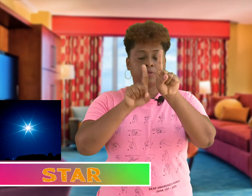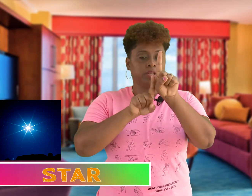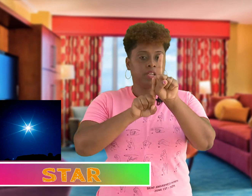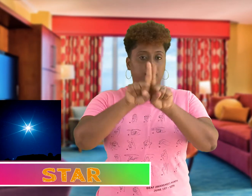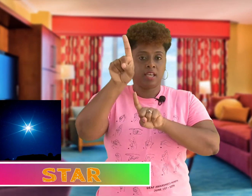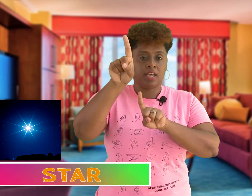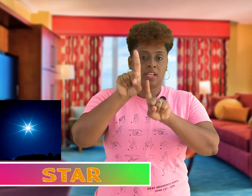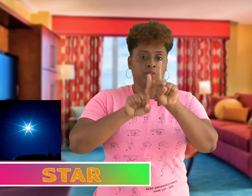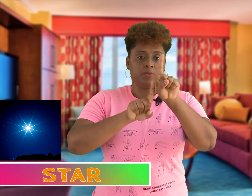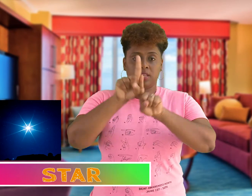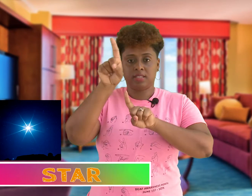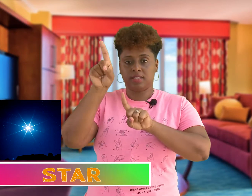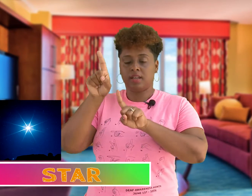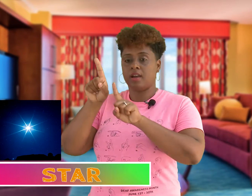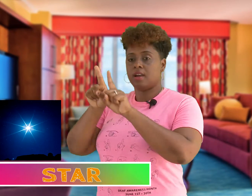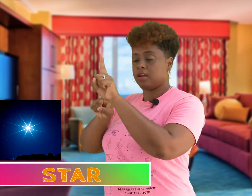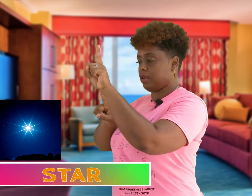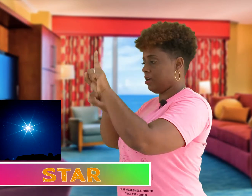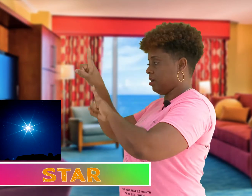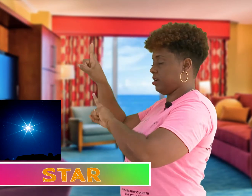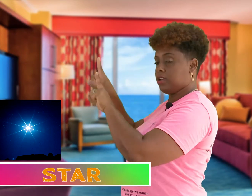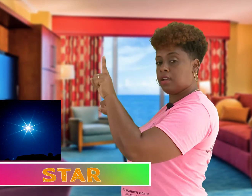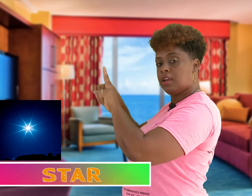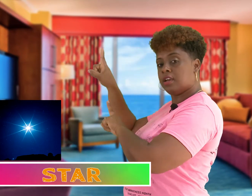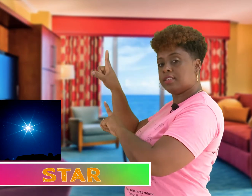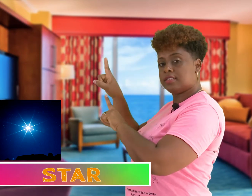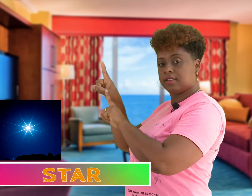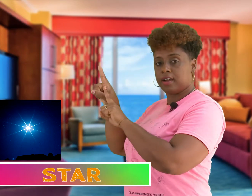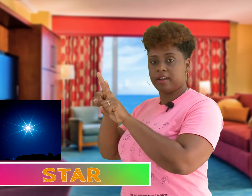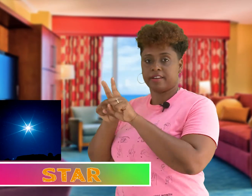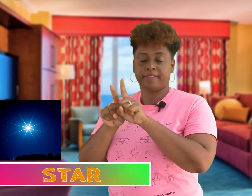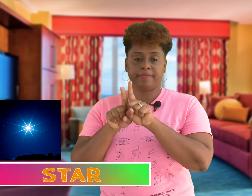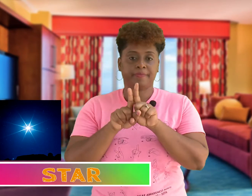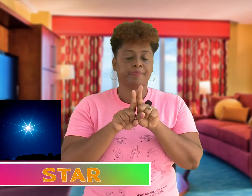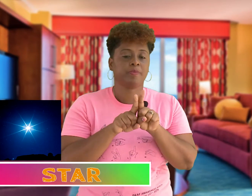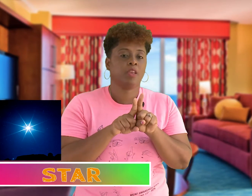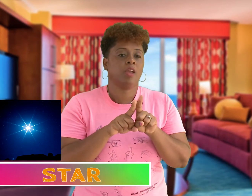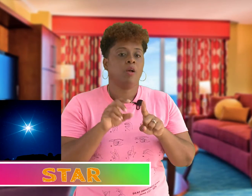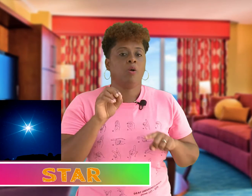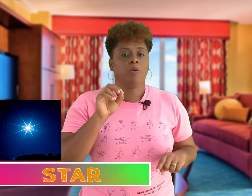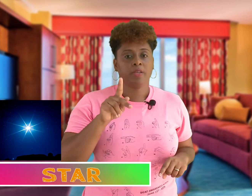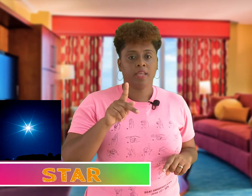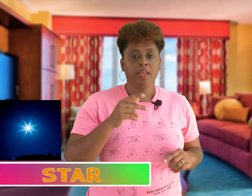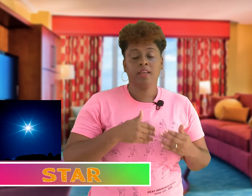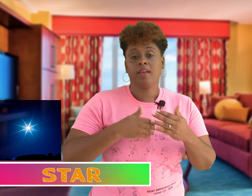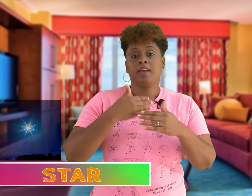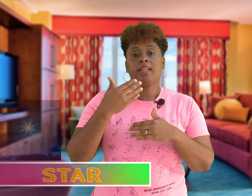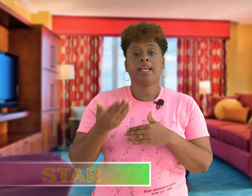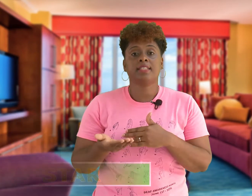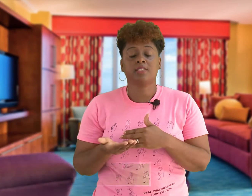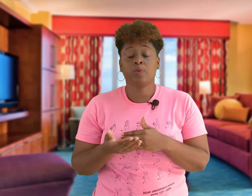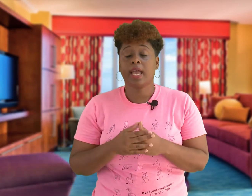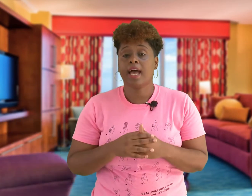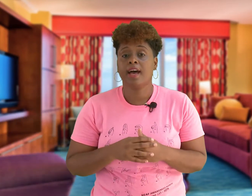down, and you do this. Star. Star. Okay. Next, we